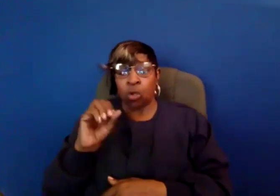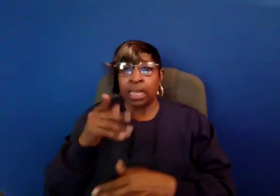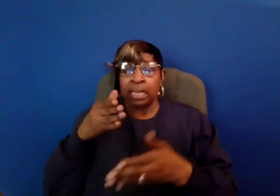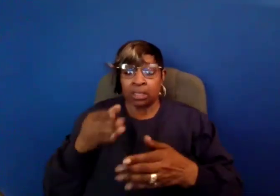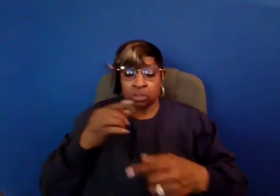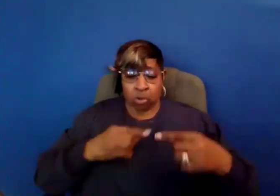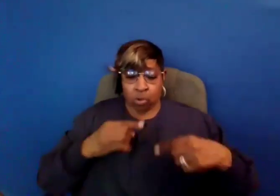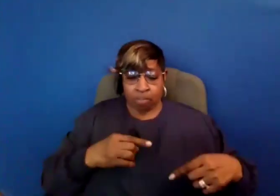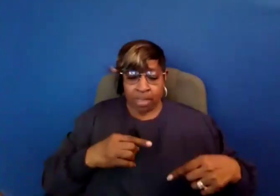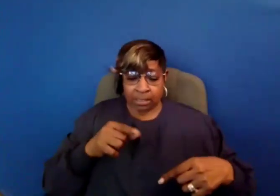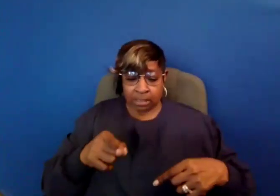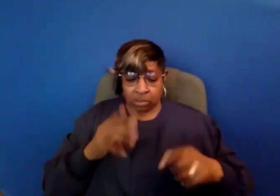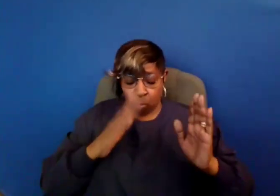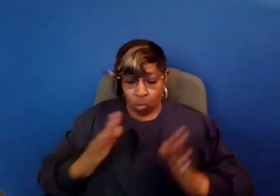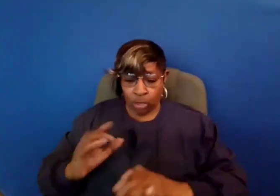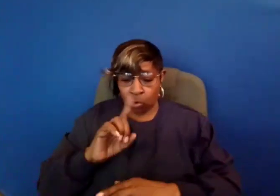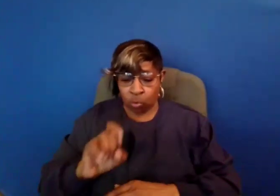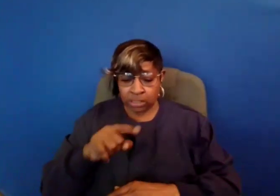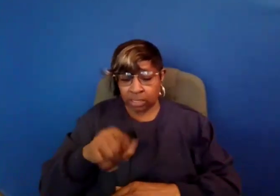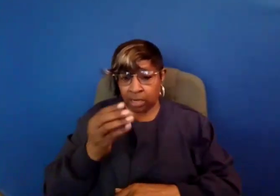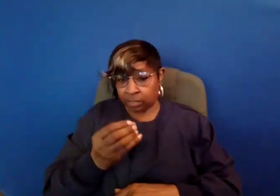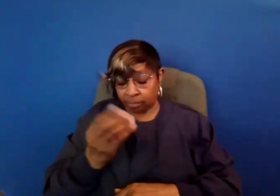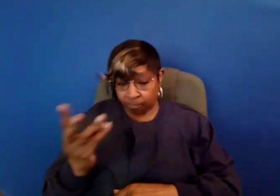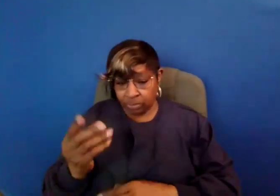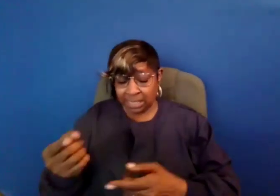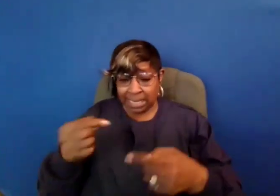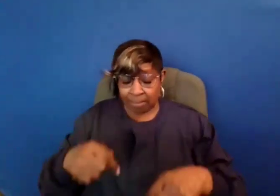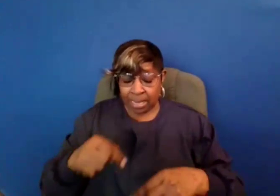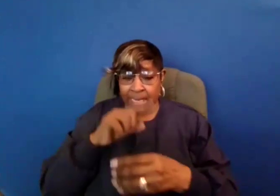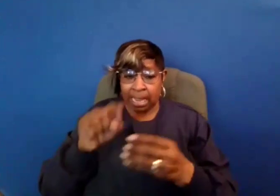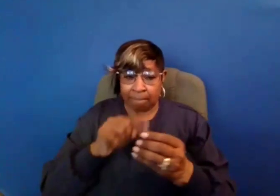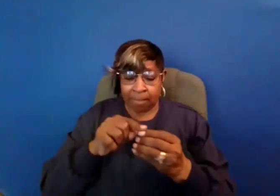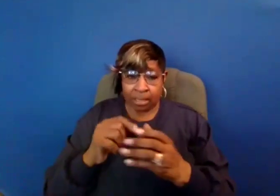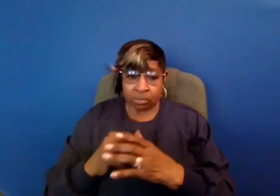back to some of our older questions. I see there's a couple have come in